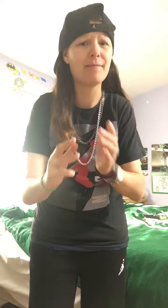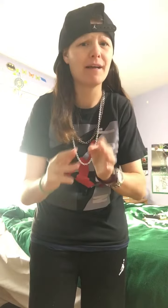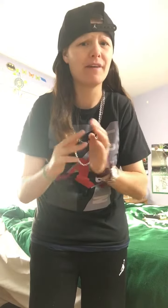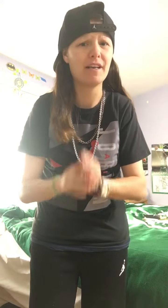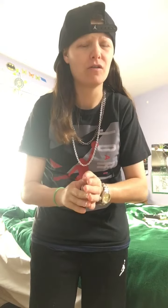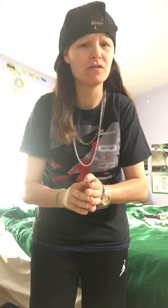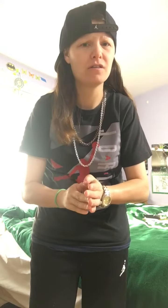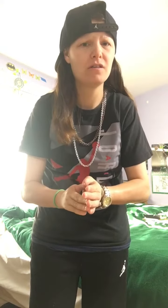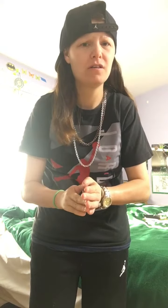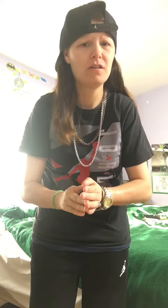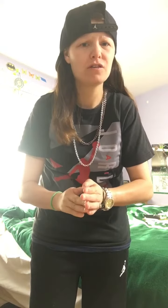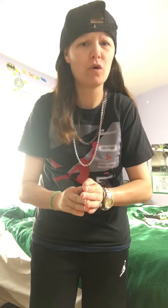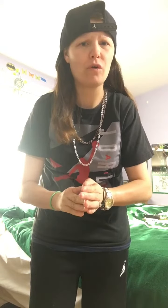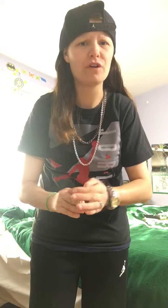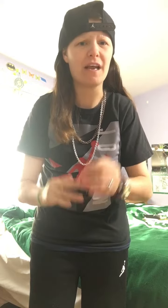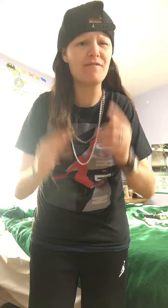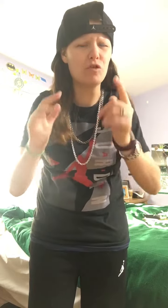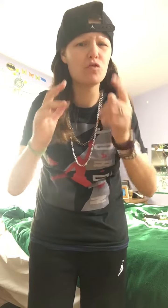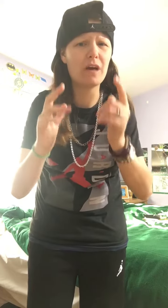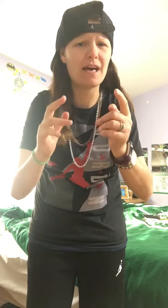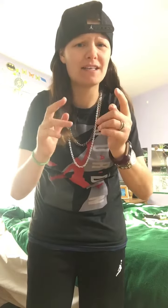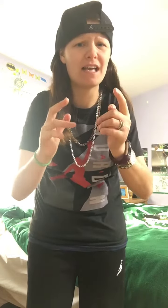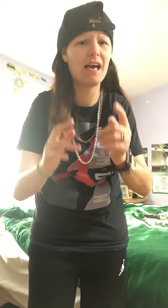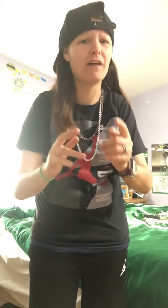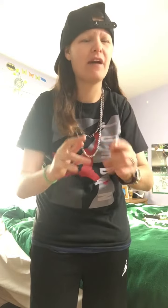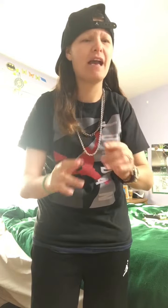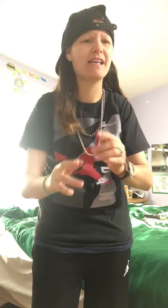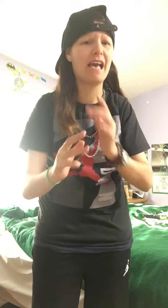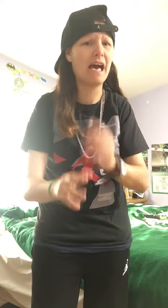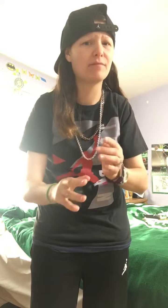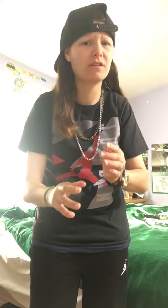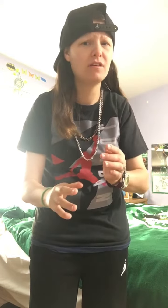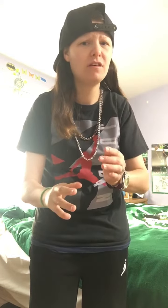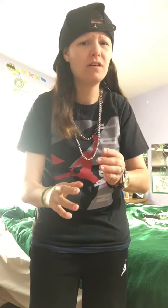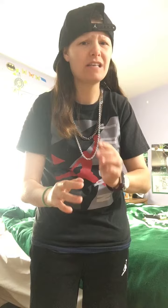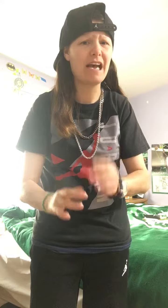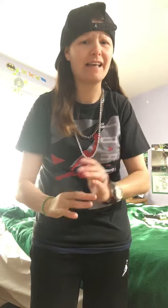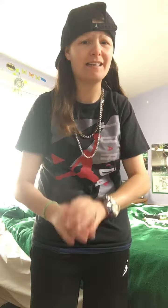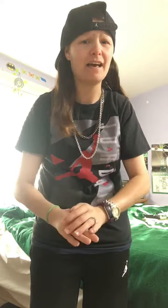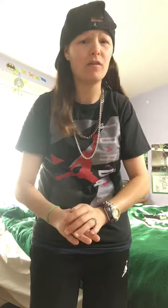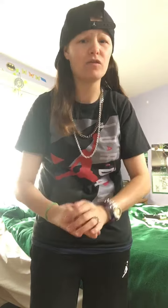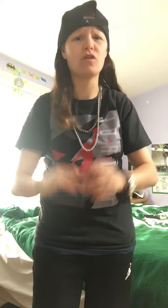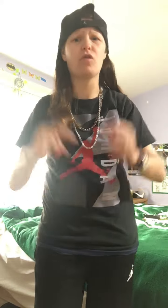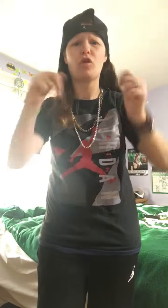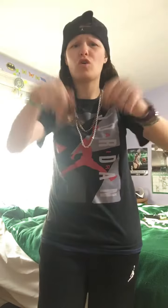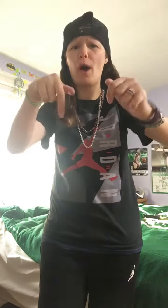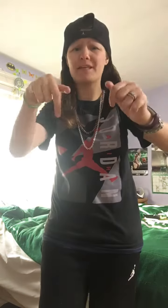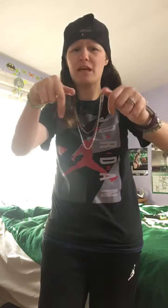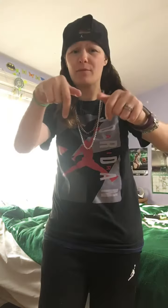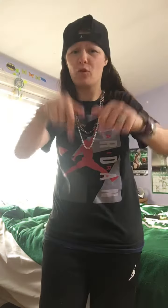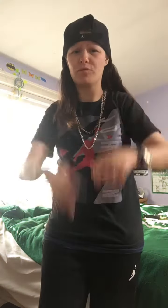my videos. So if you guys have any apps that I can download, so comment down below,